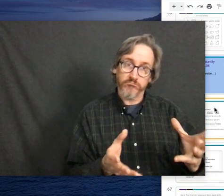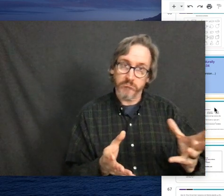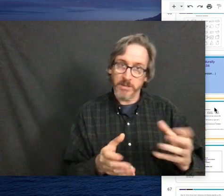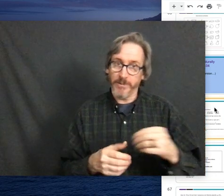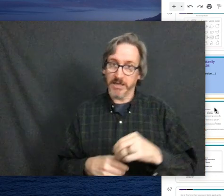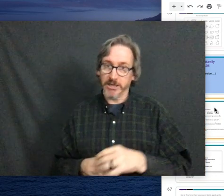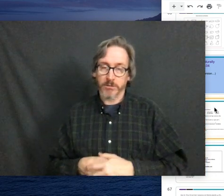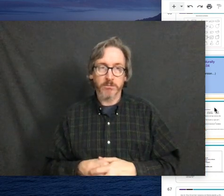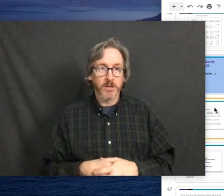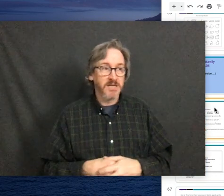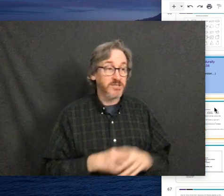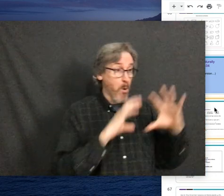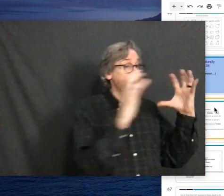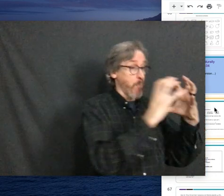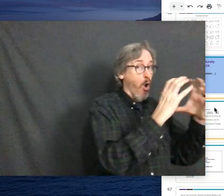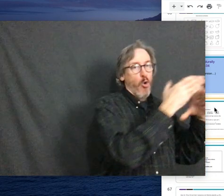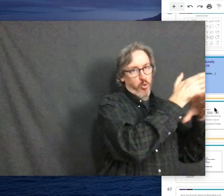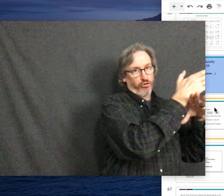it. It'll be the clearer.